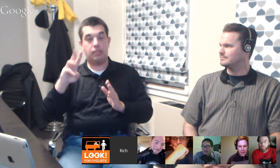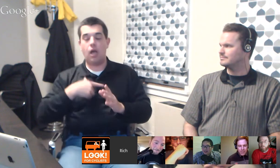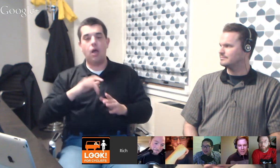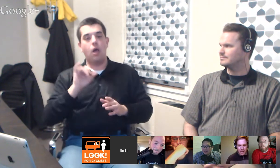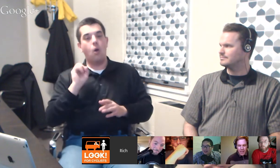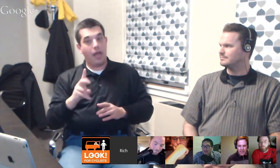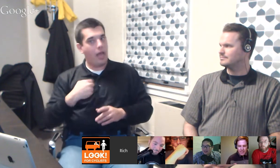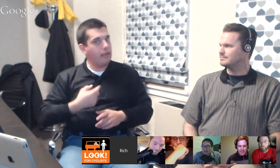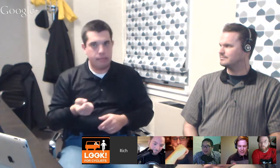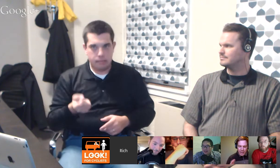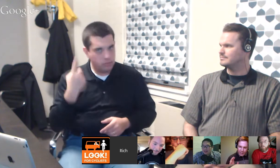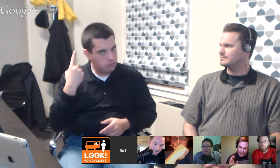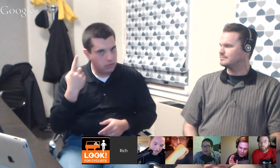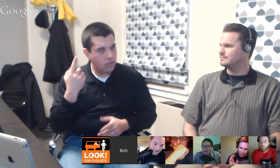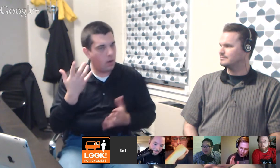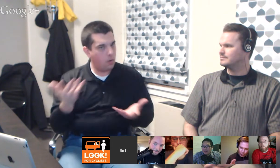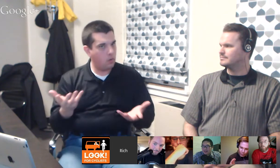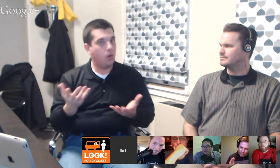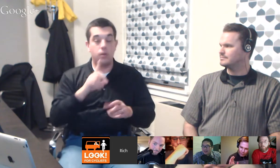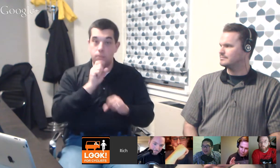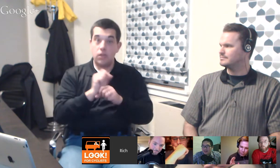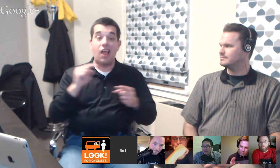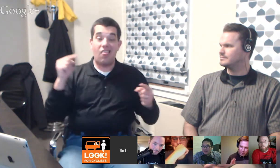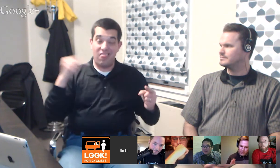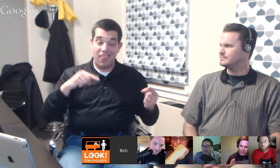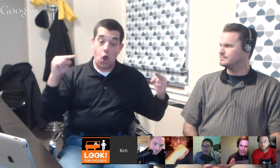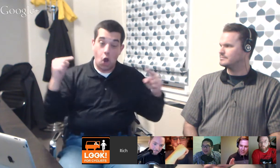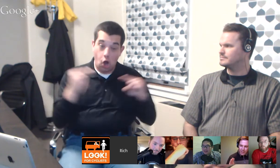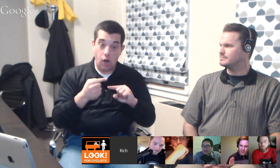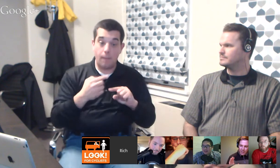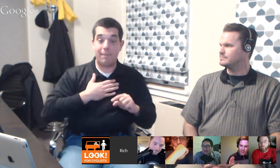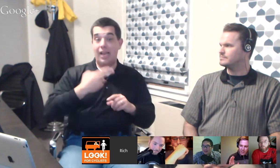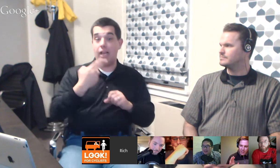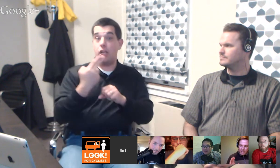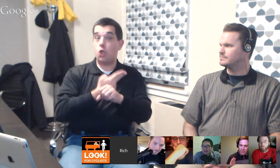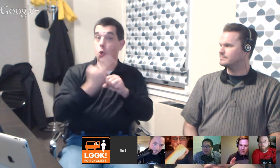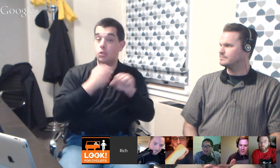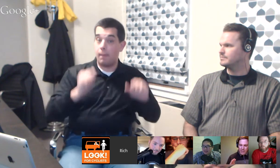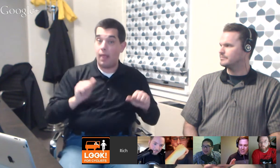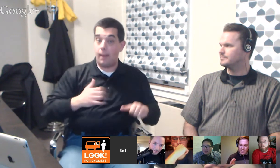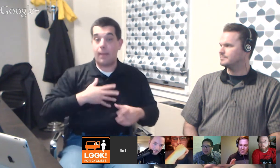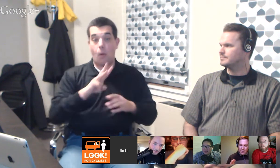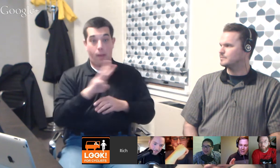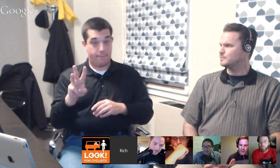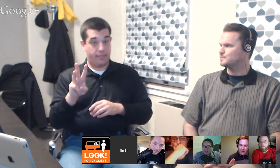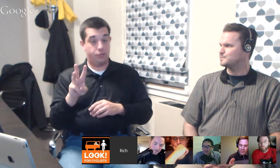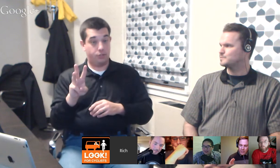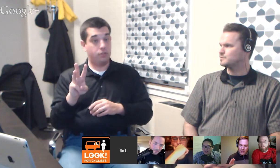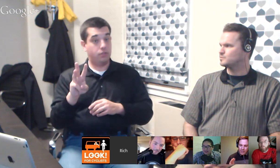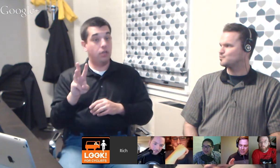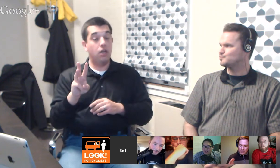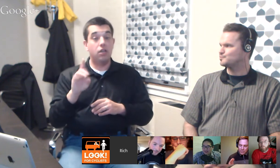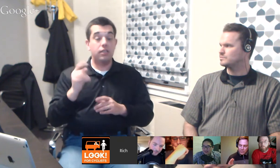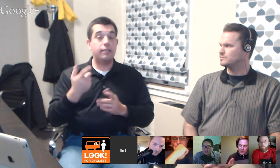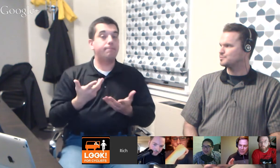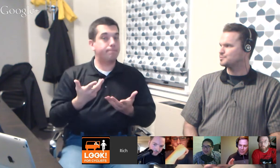didn't understand is that actually hurt the usability of my web pages. That